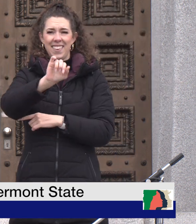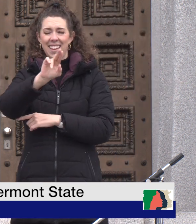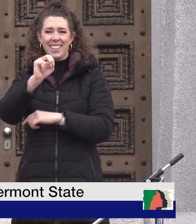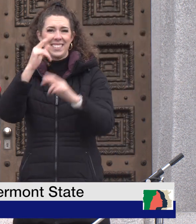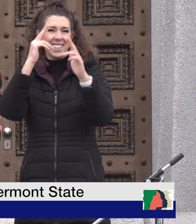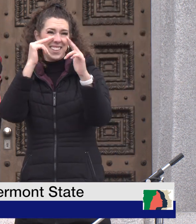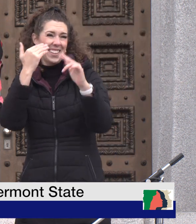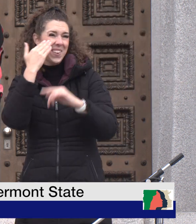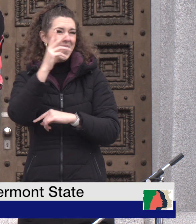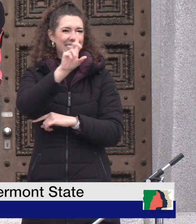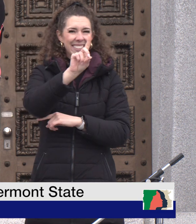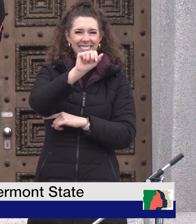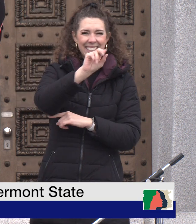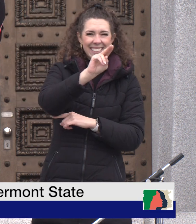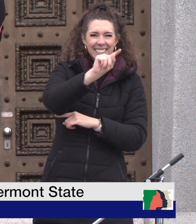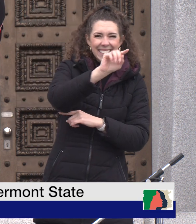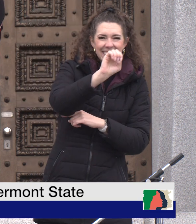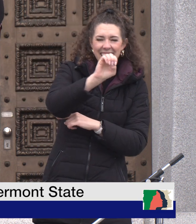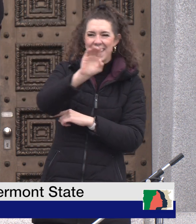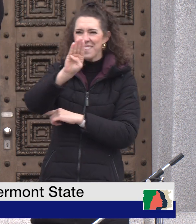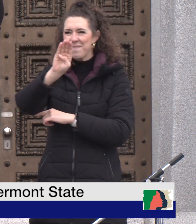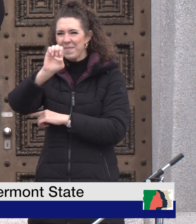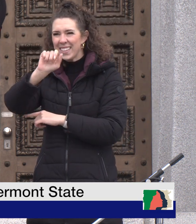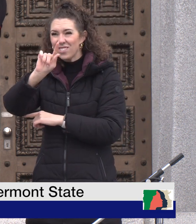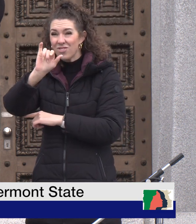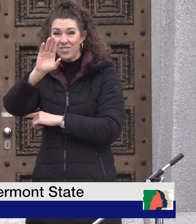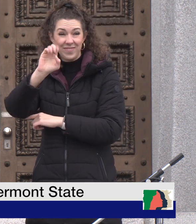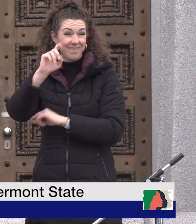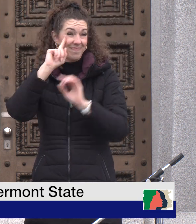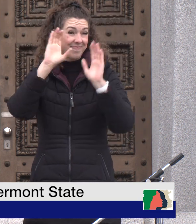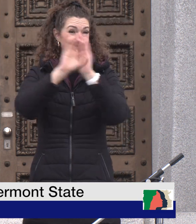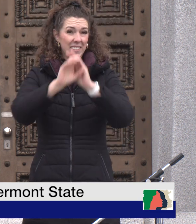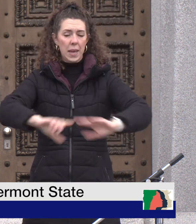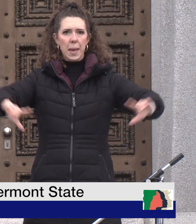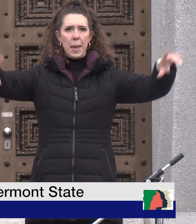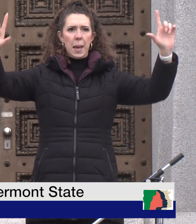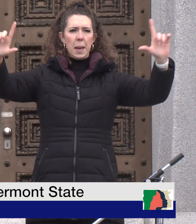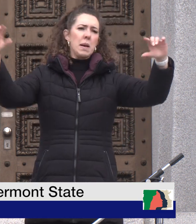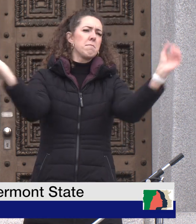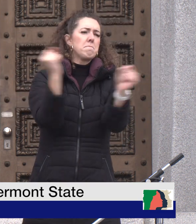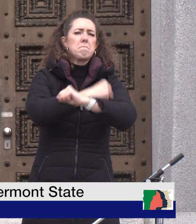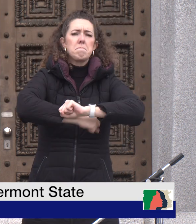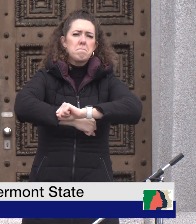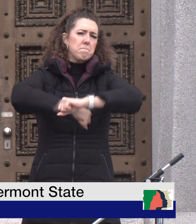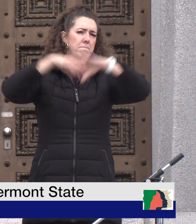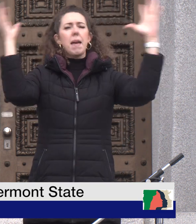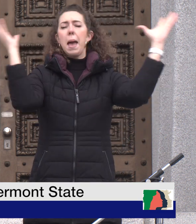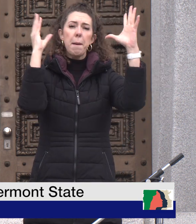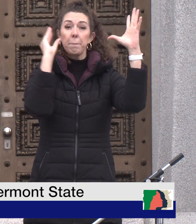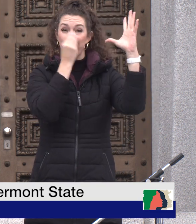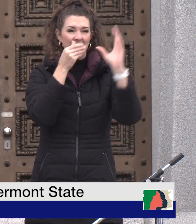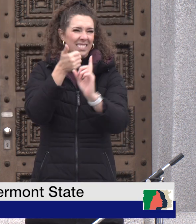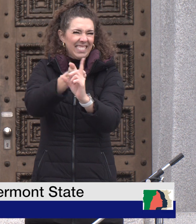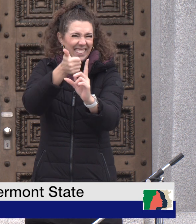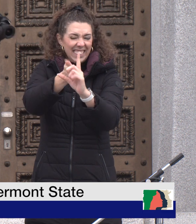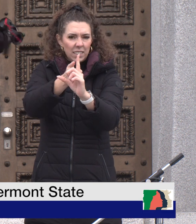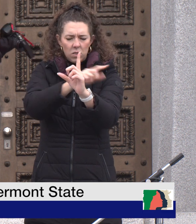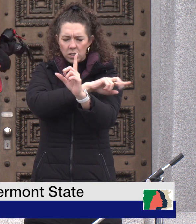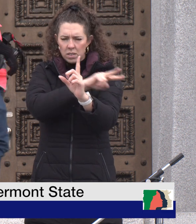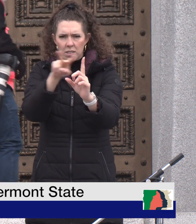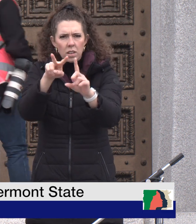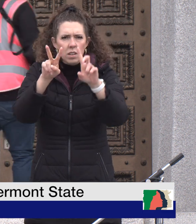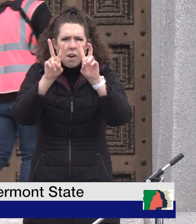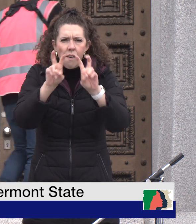of Dante and Beatrice standing in front of a blinding, exploding white rose that you realize when looking at